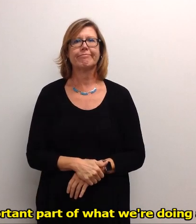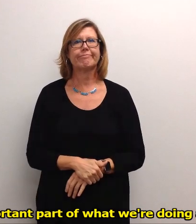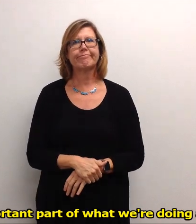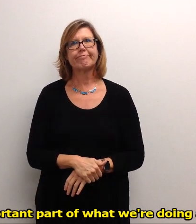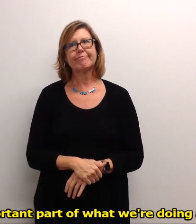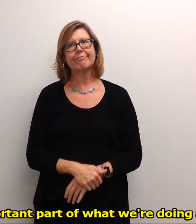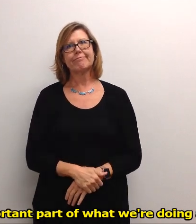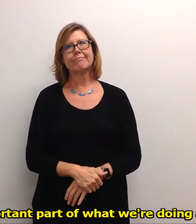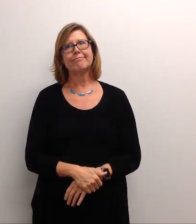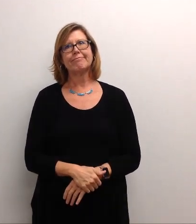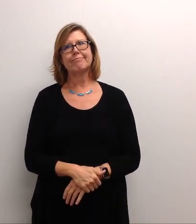doing as well.